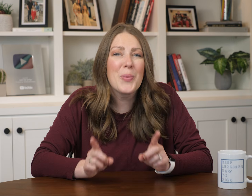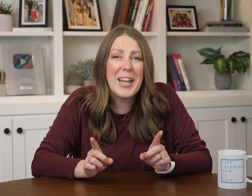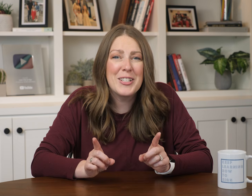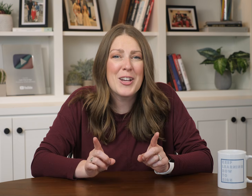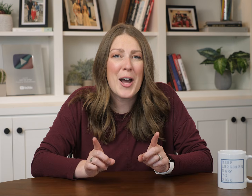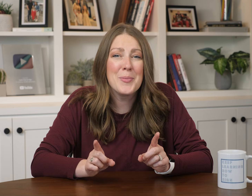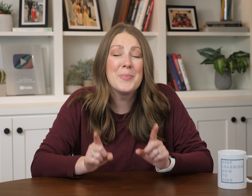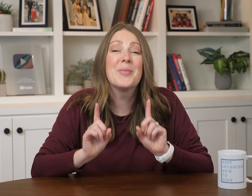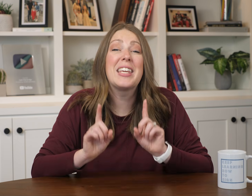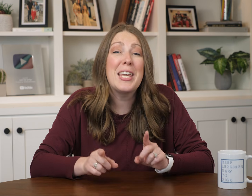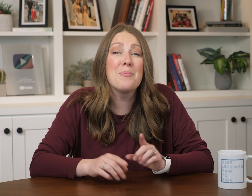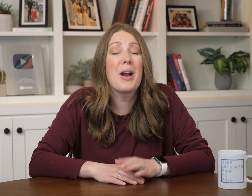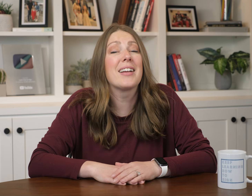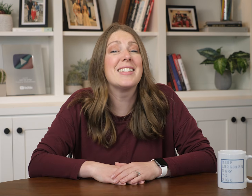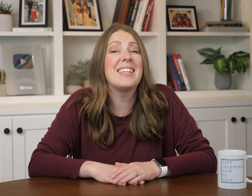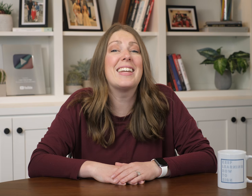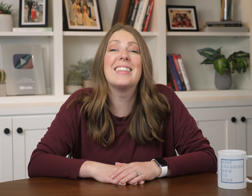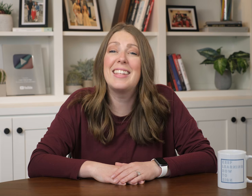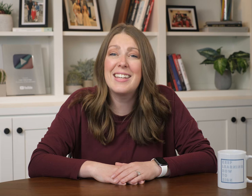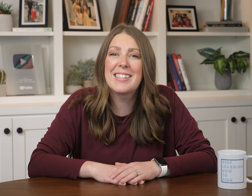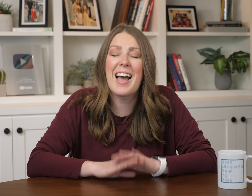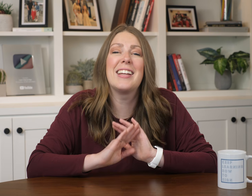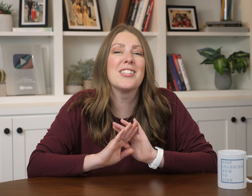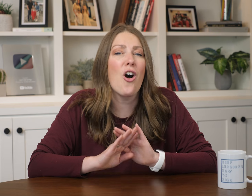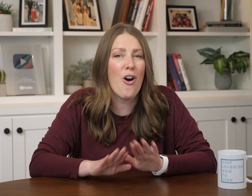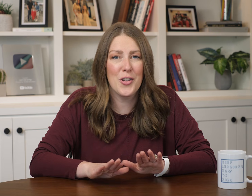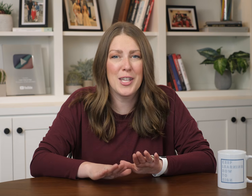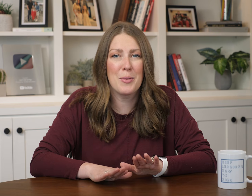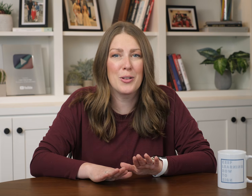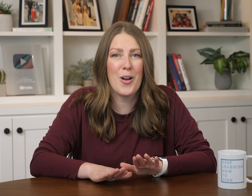Great job! Keep practicing these signs all summer long